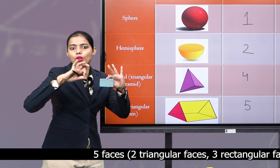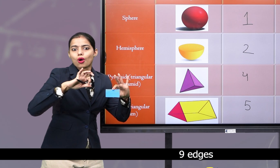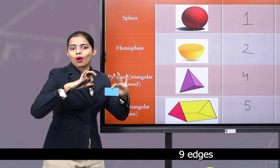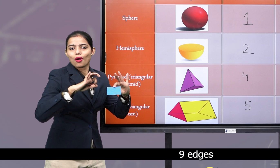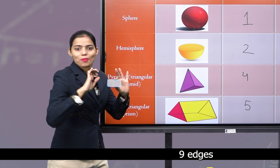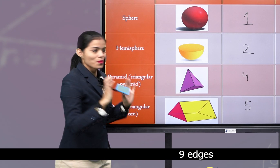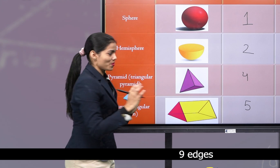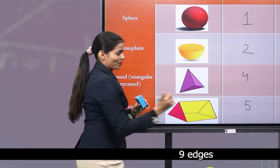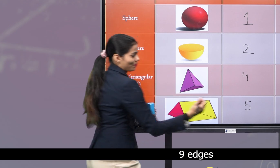9 edges